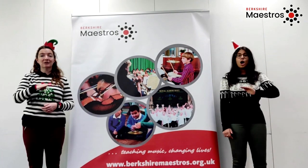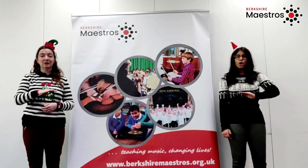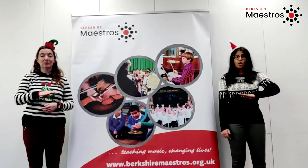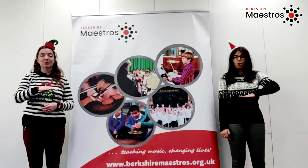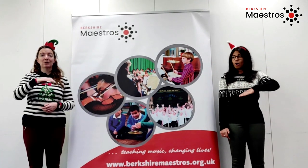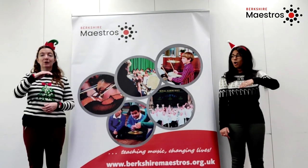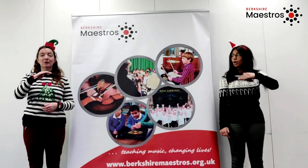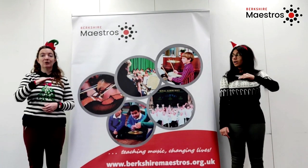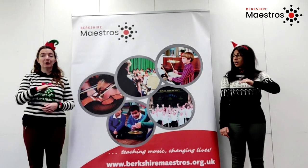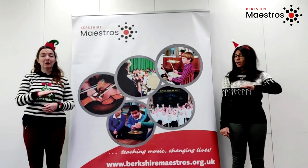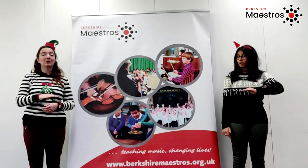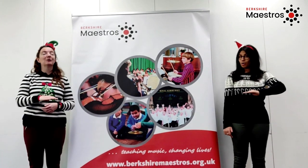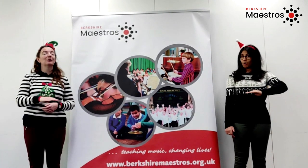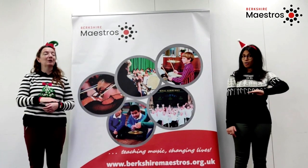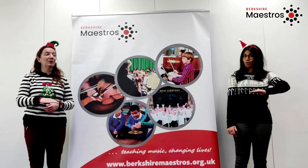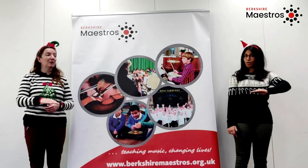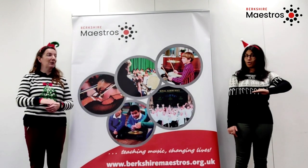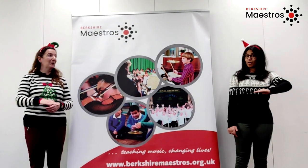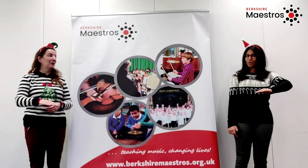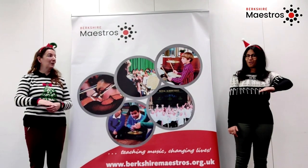midwinter, long ago.